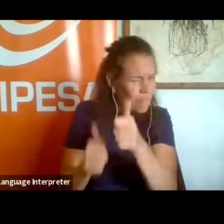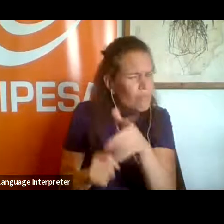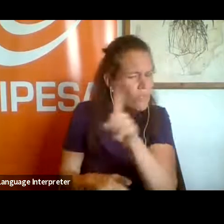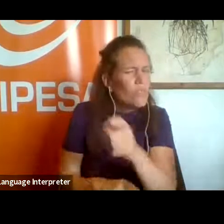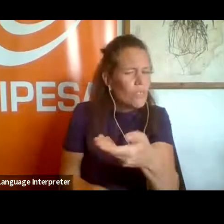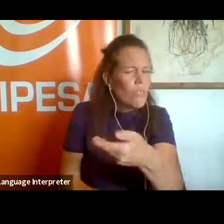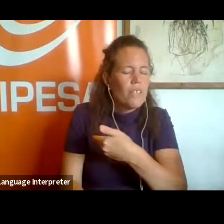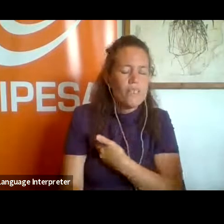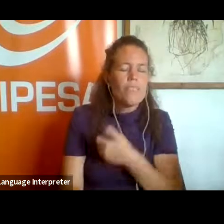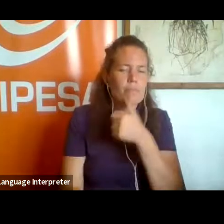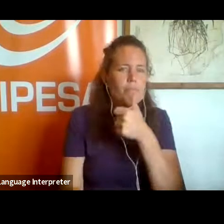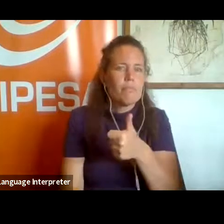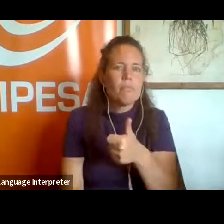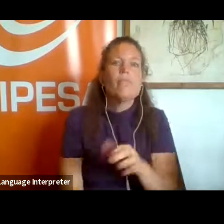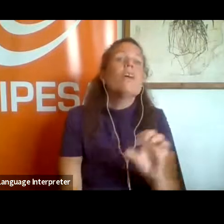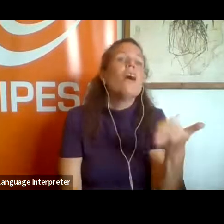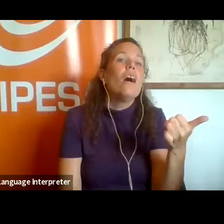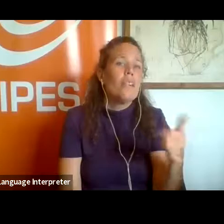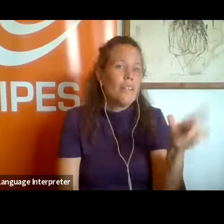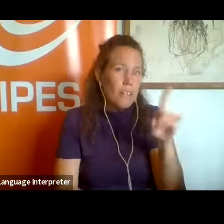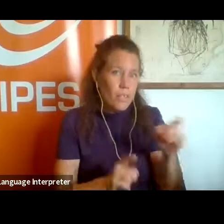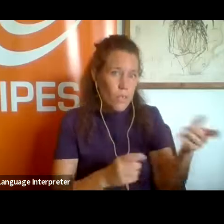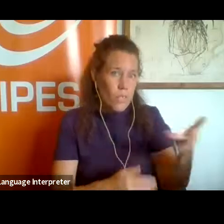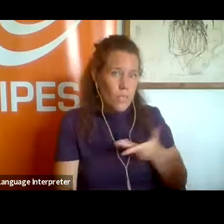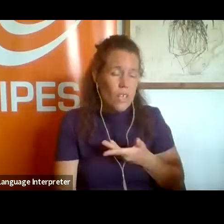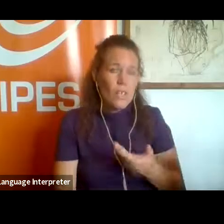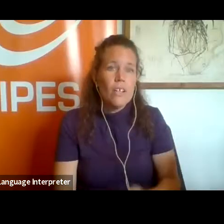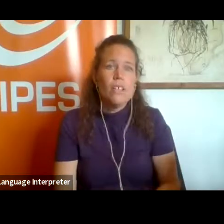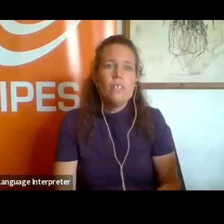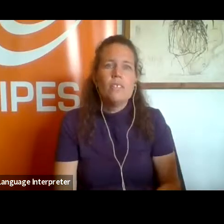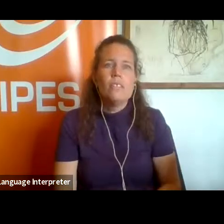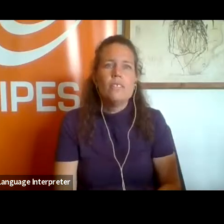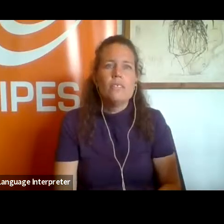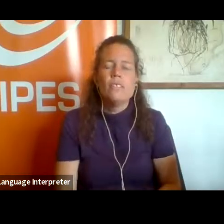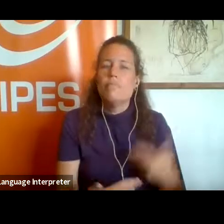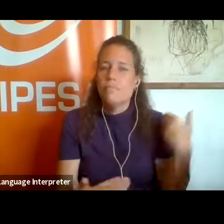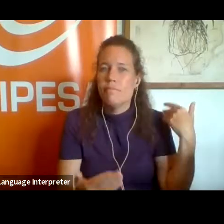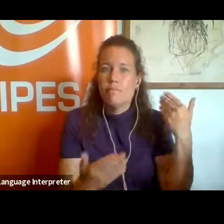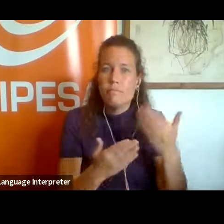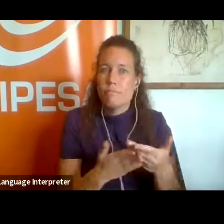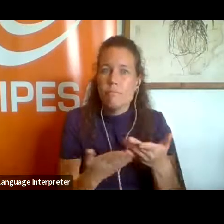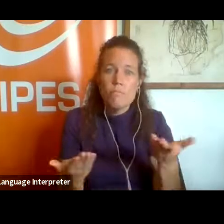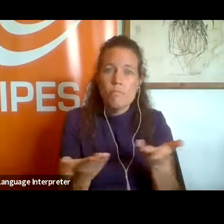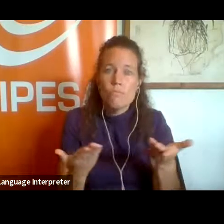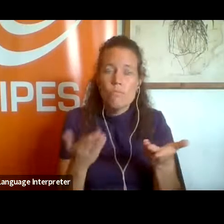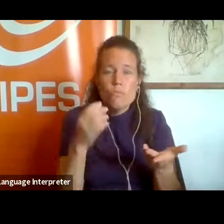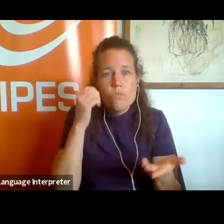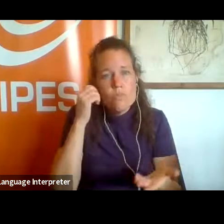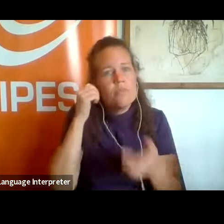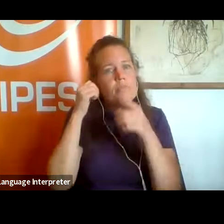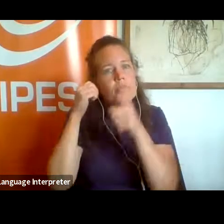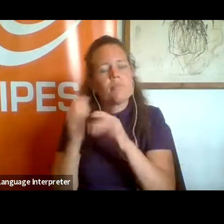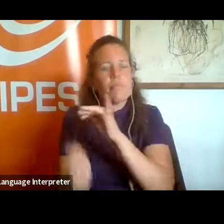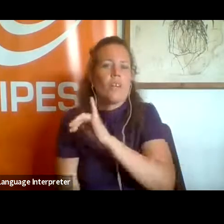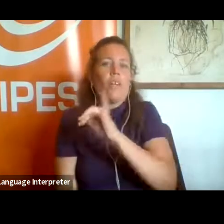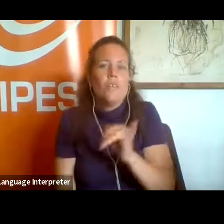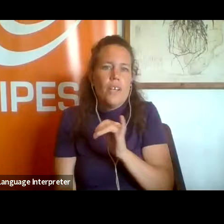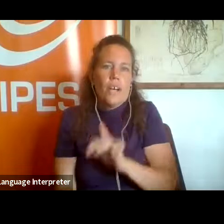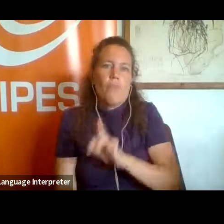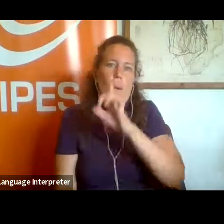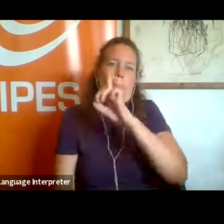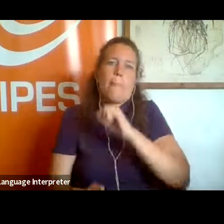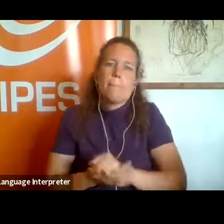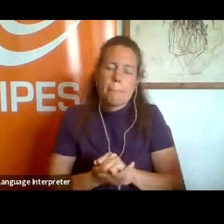question. Any other questions so far? One more question for you, Raj. Just, we're talking